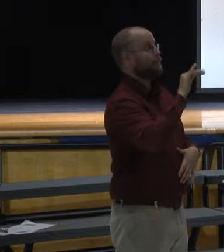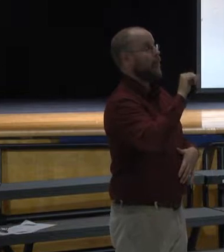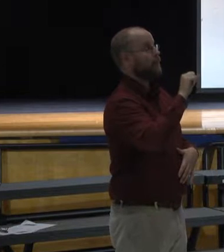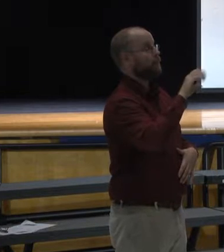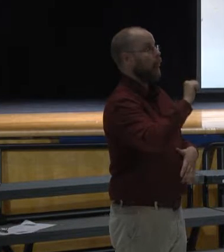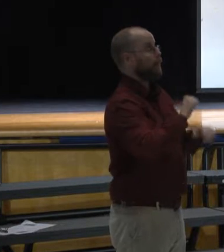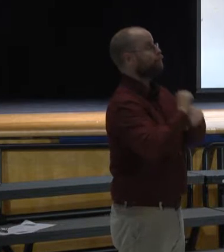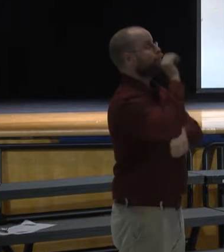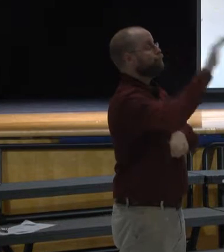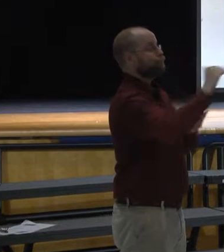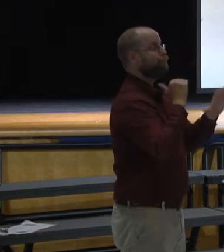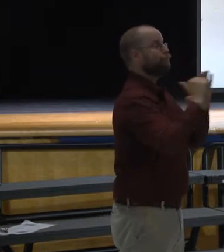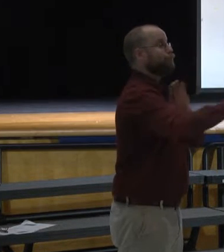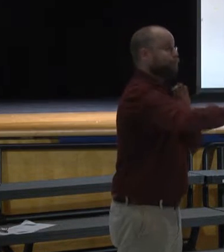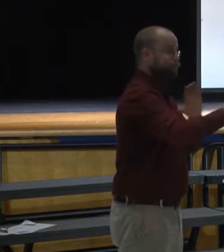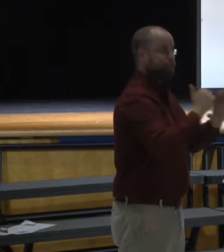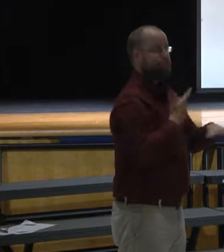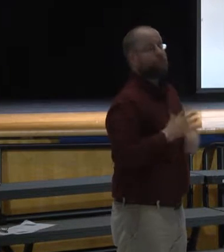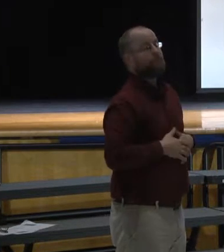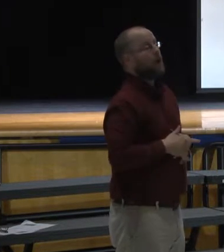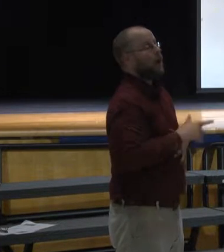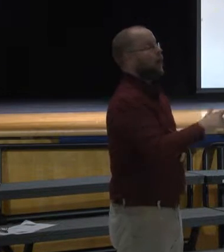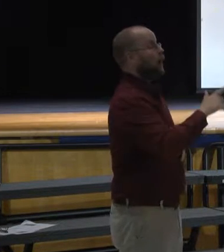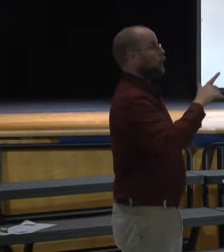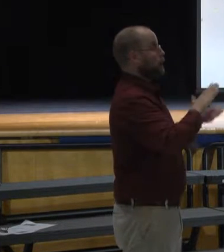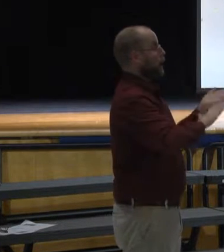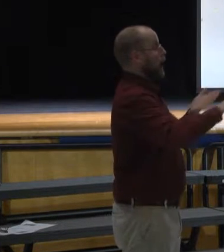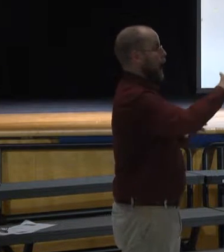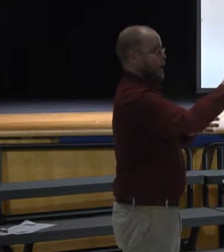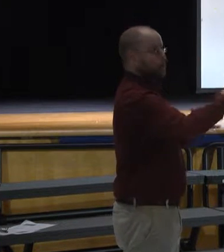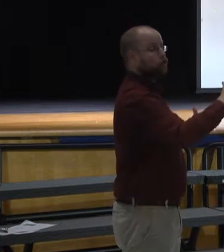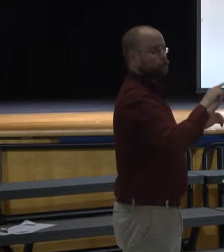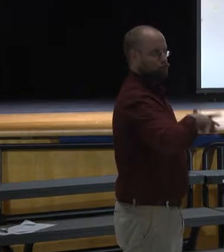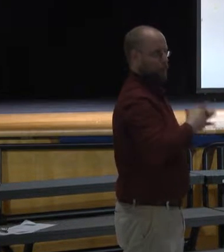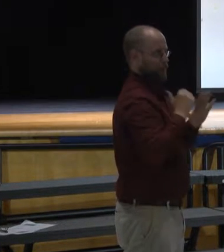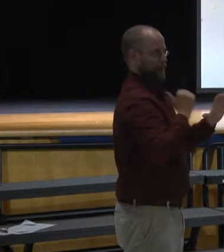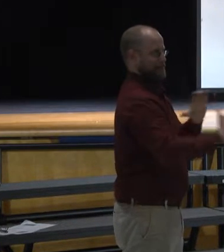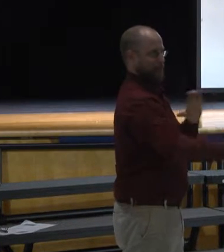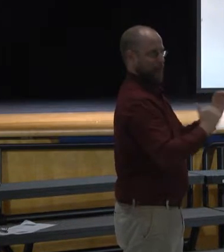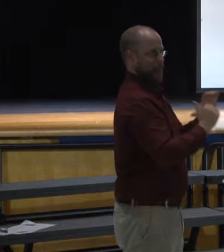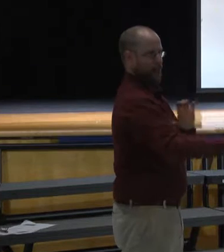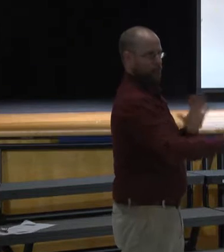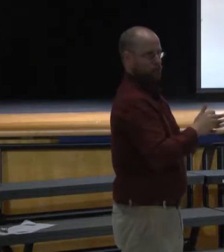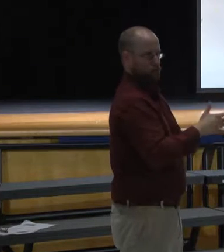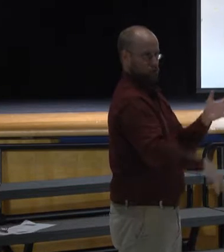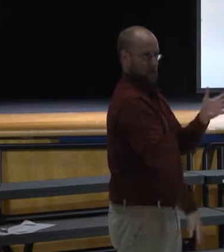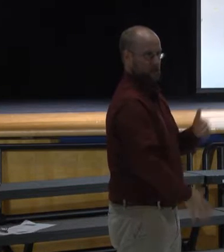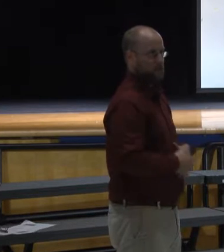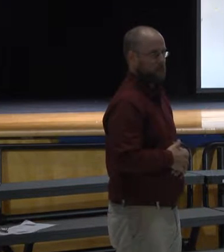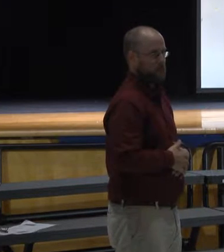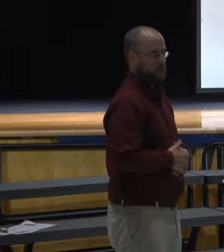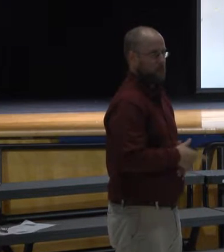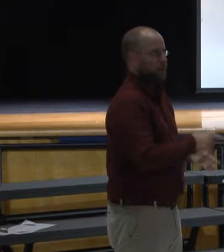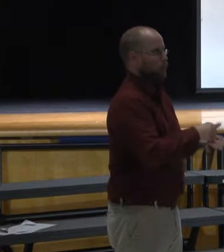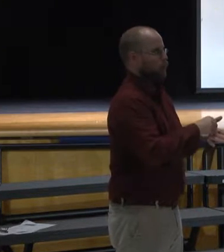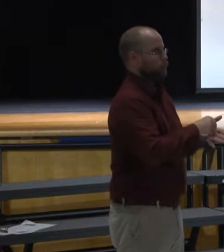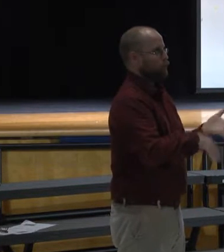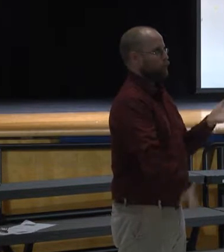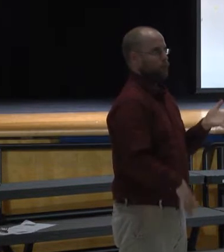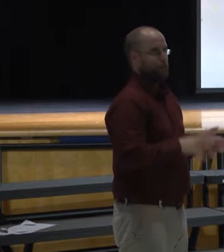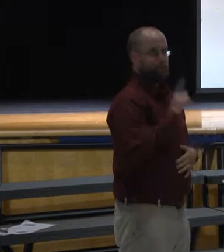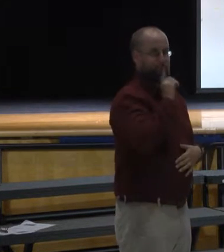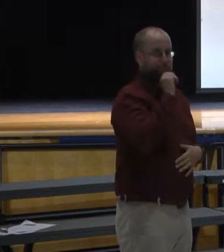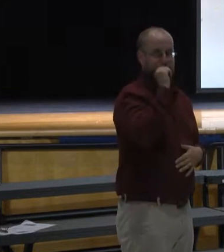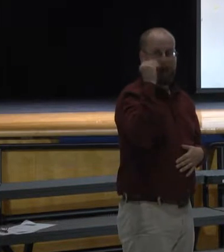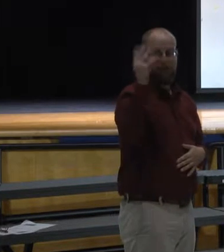the school information goes through, and the school starts emailing the student. And the student's not talking to their parent much